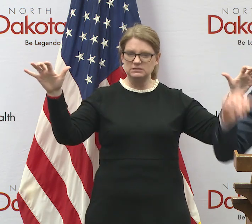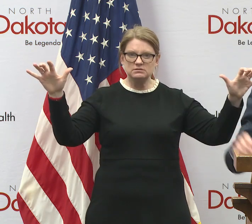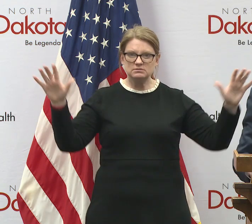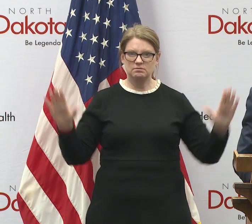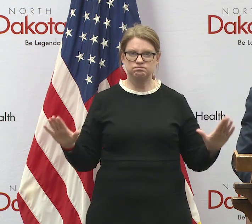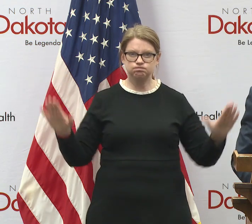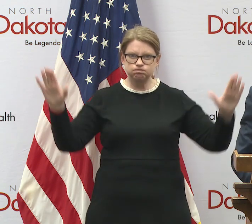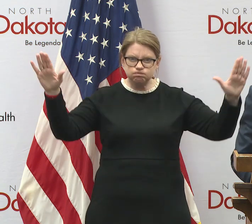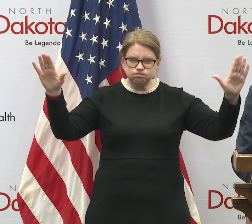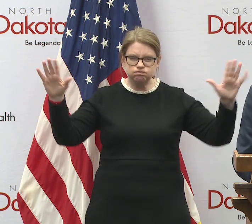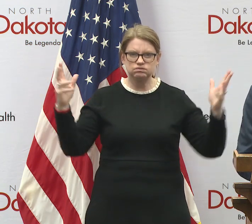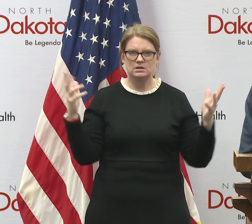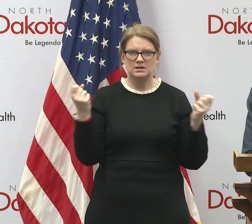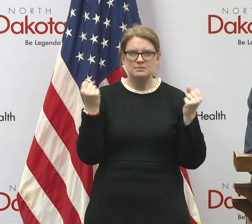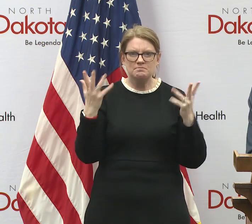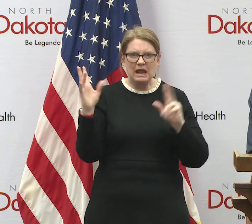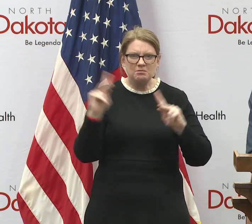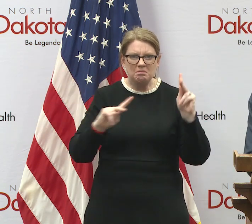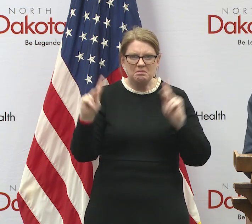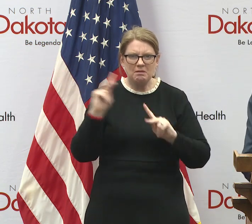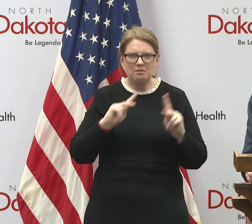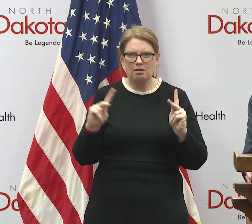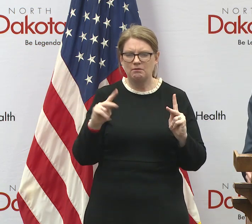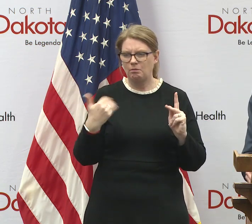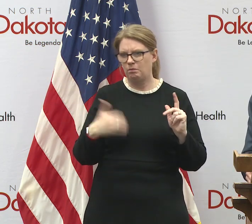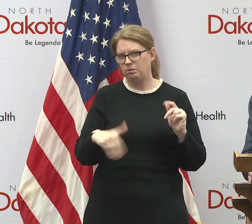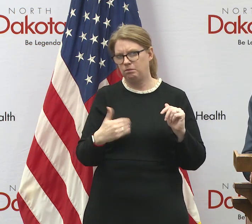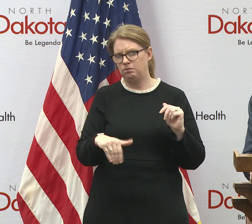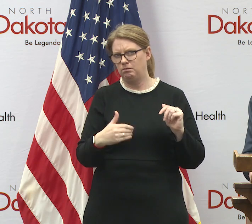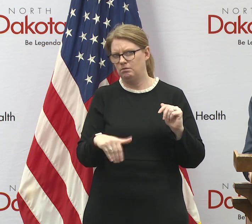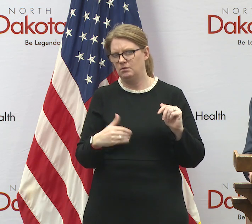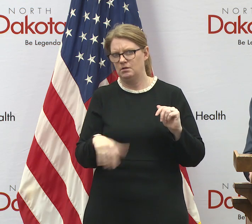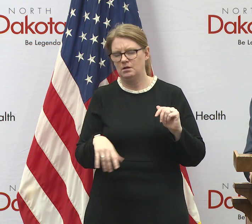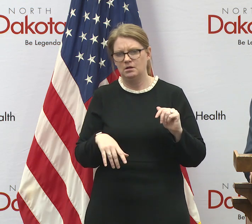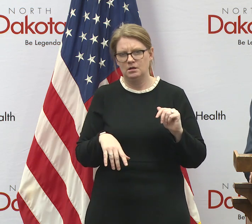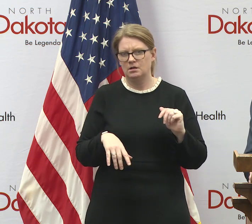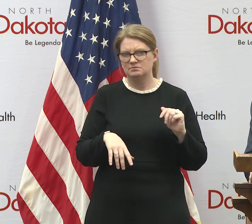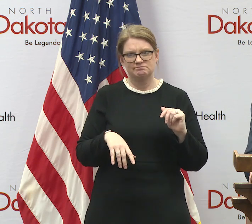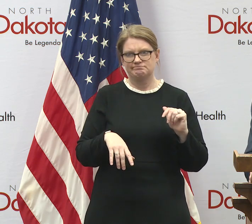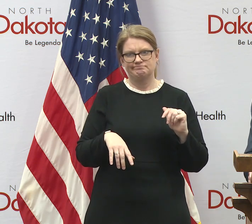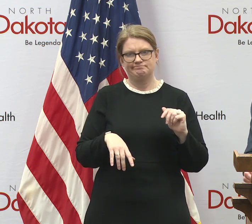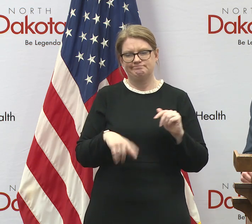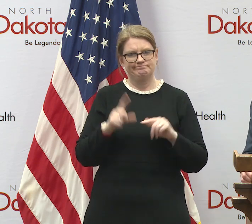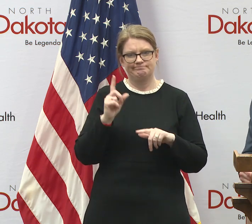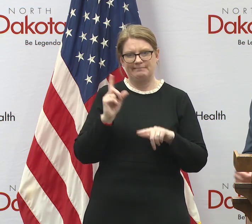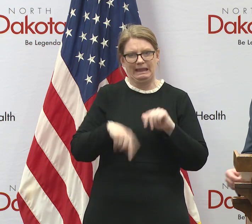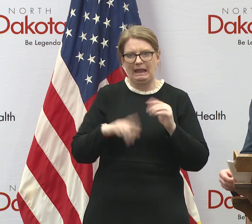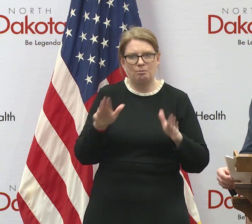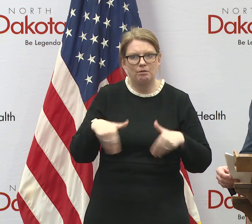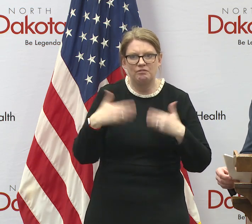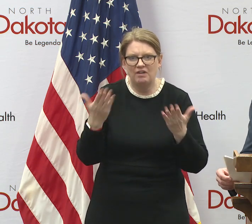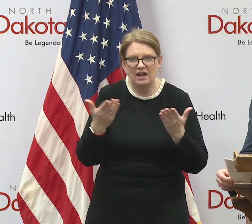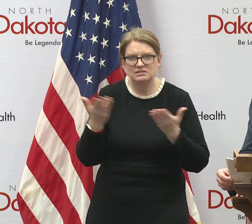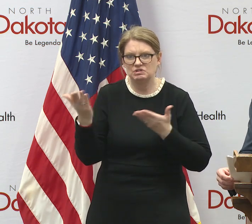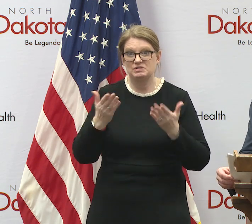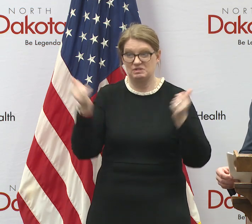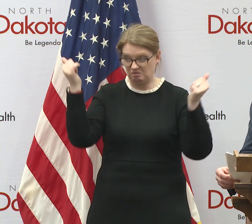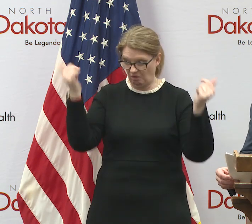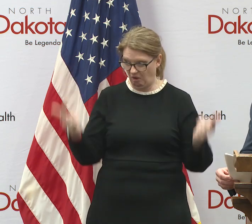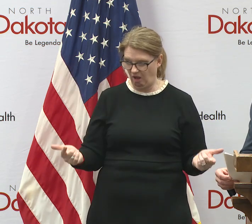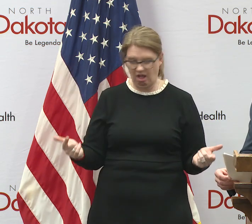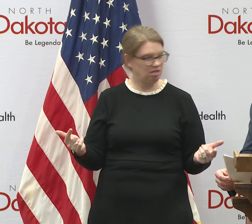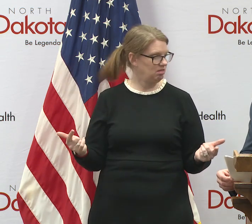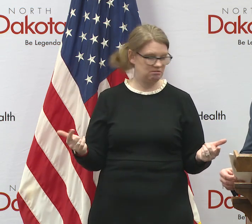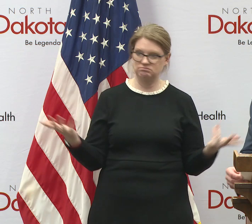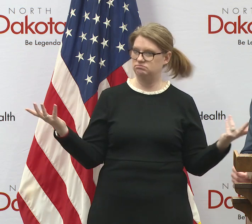things spiked up, they were unable to provide all the services that they